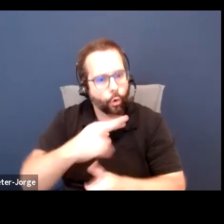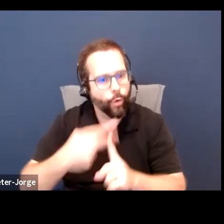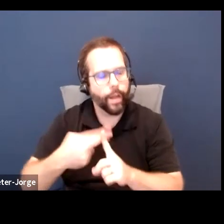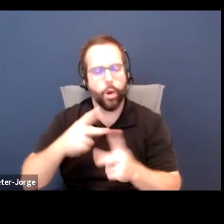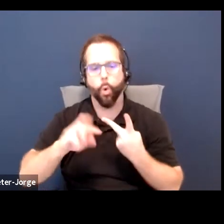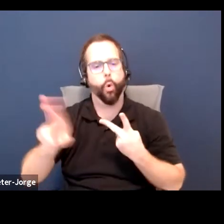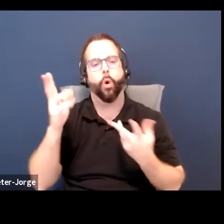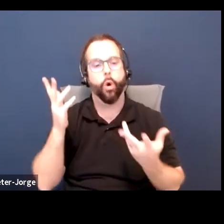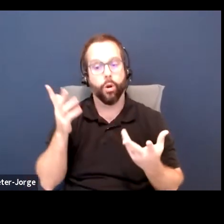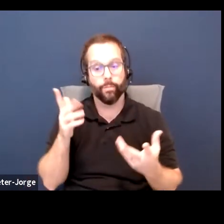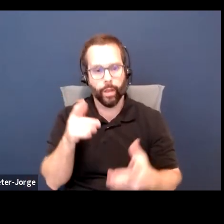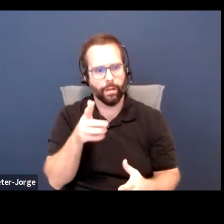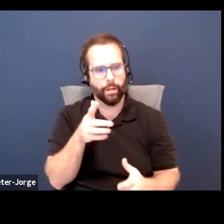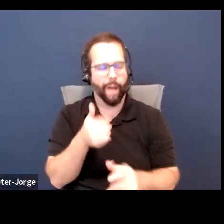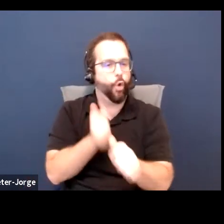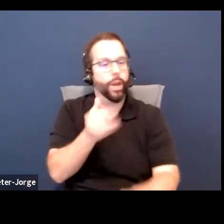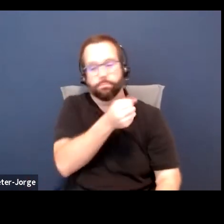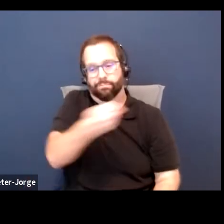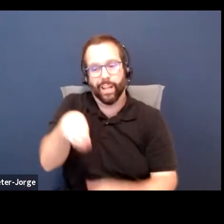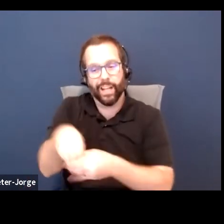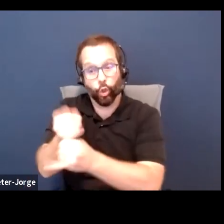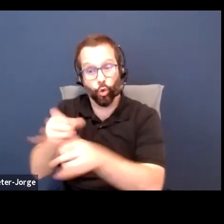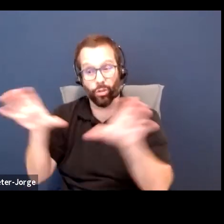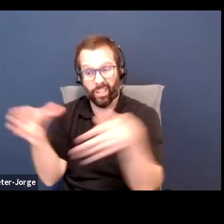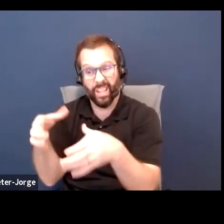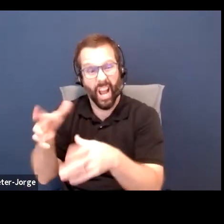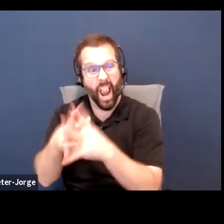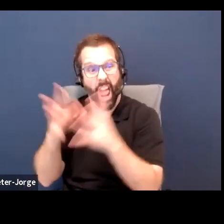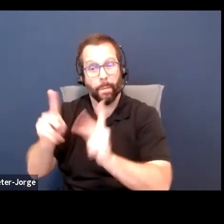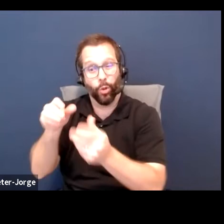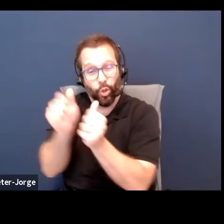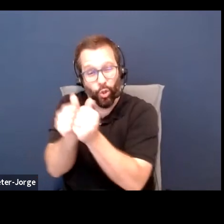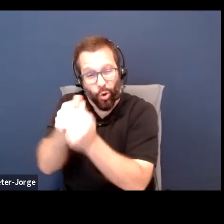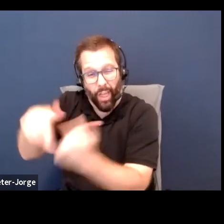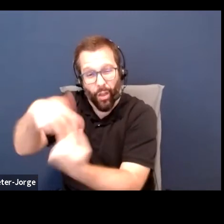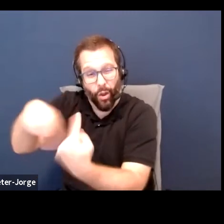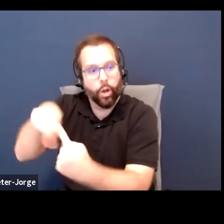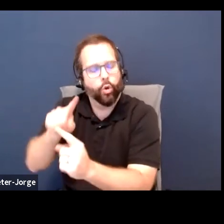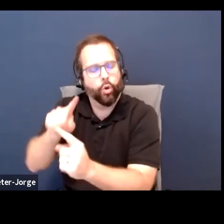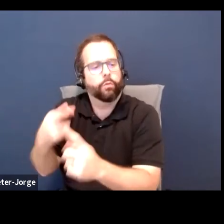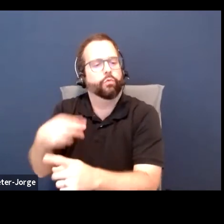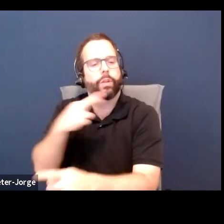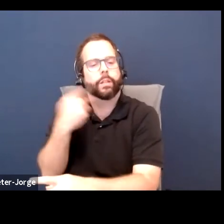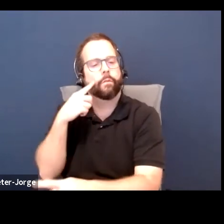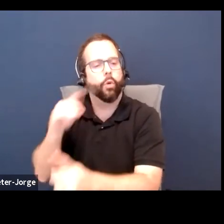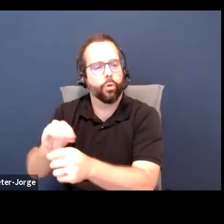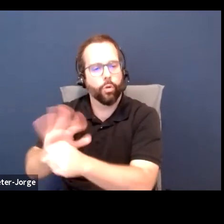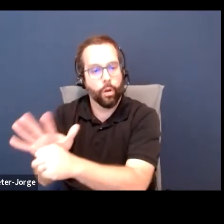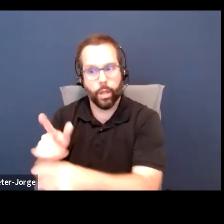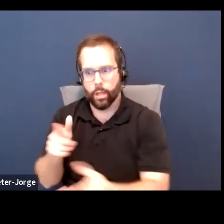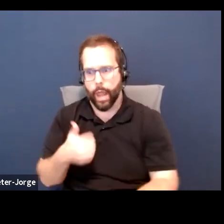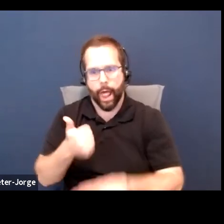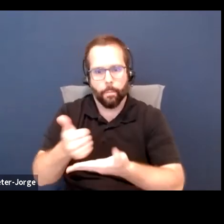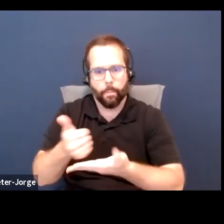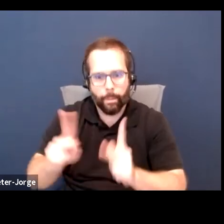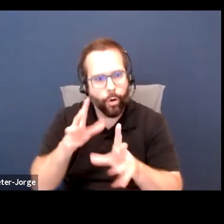outbreaks. You've worked to help get equal access to COVID testing, care, and treatment, and now you're helping people